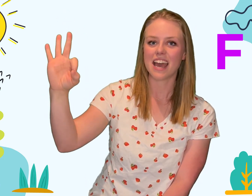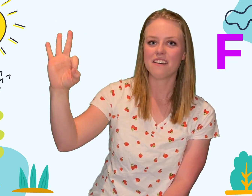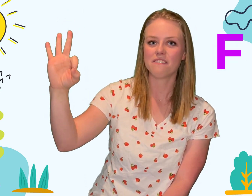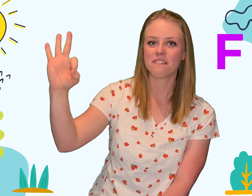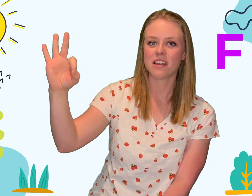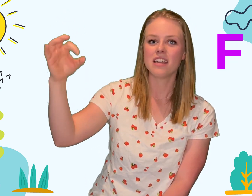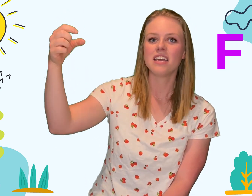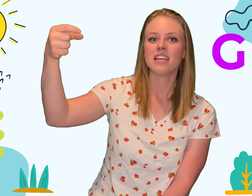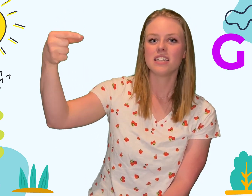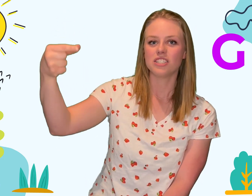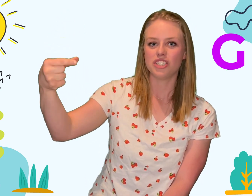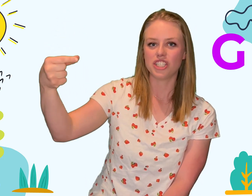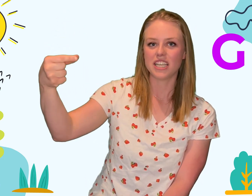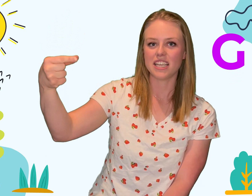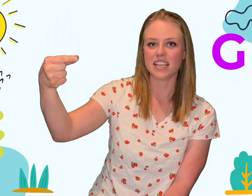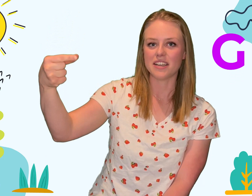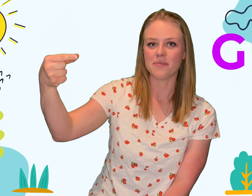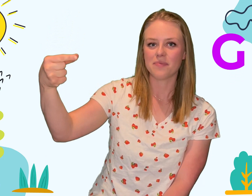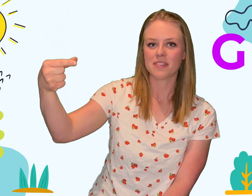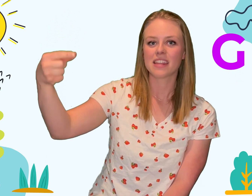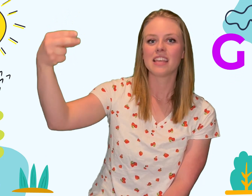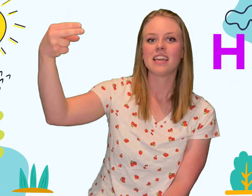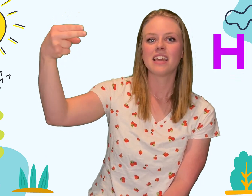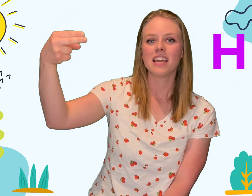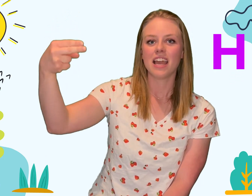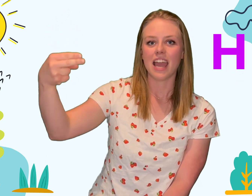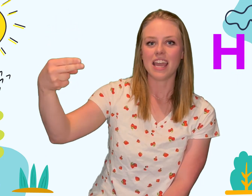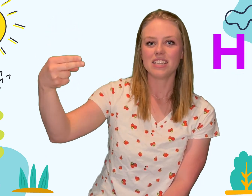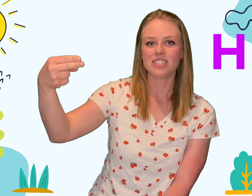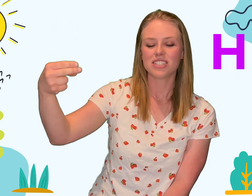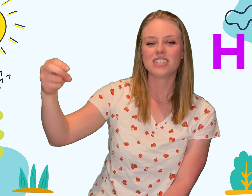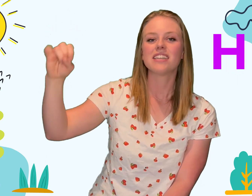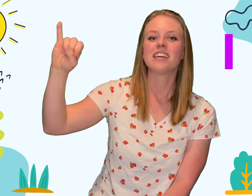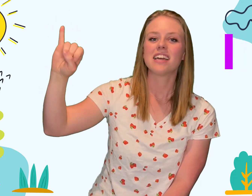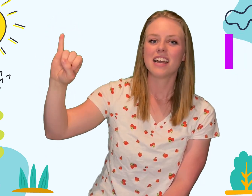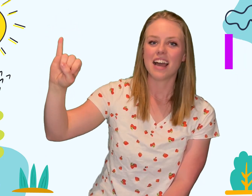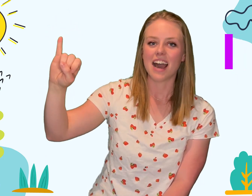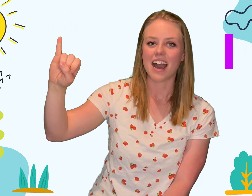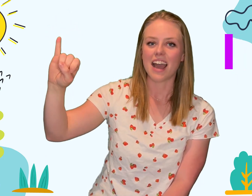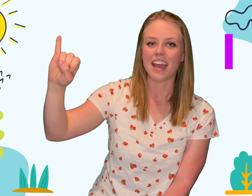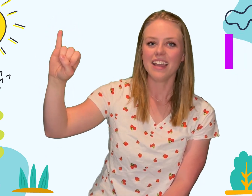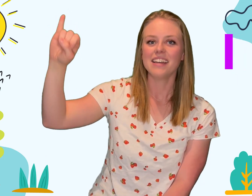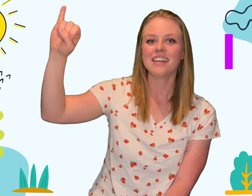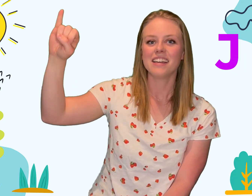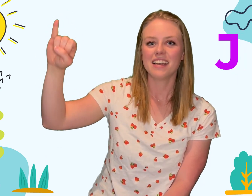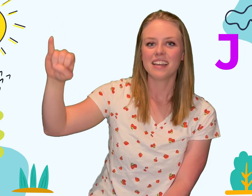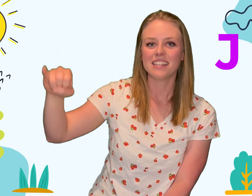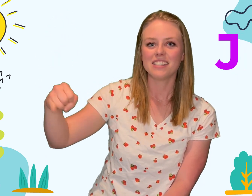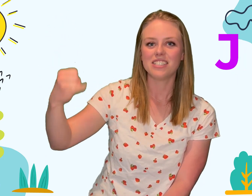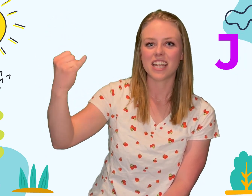F, G, H, I,